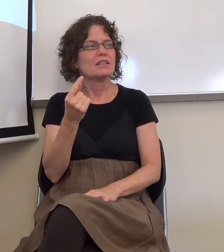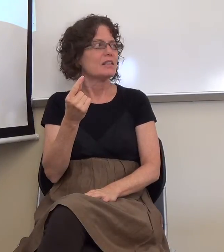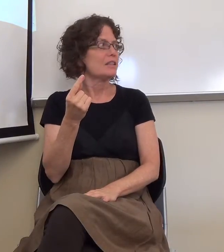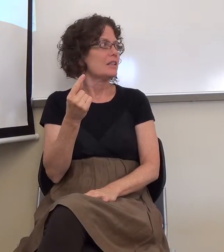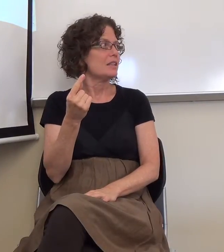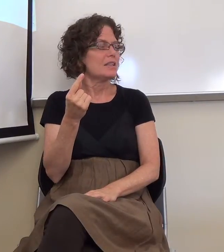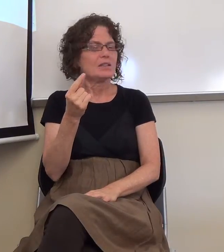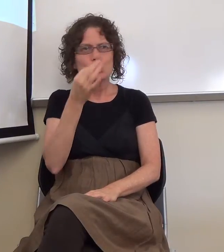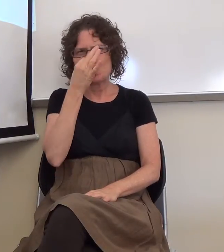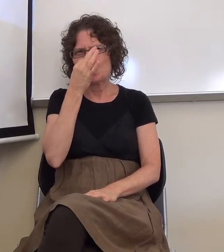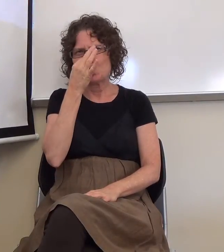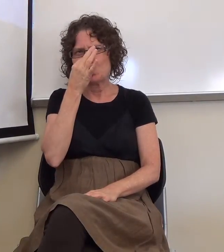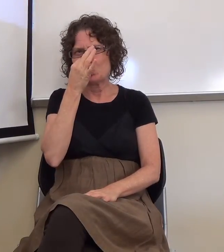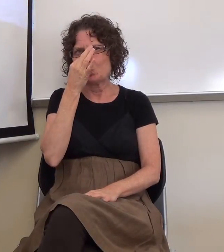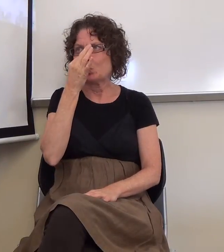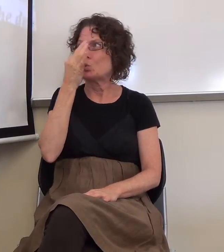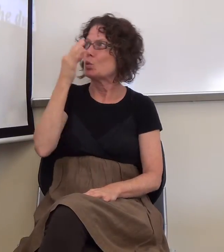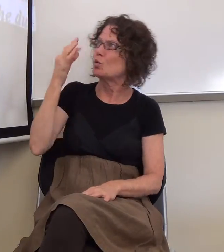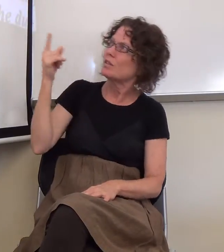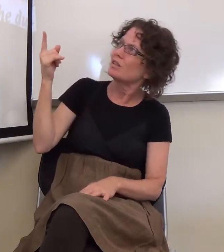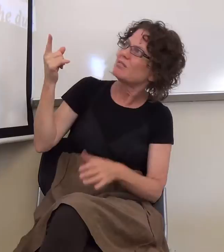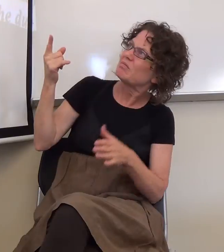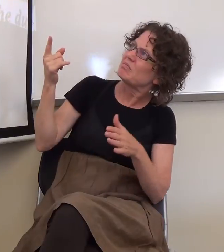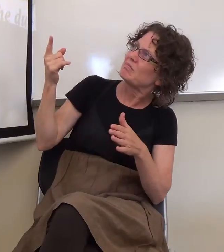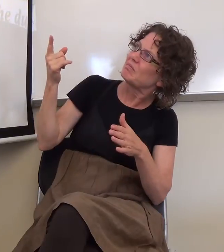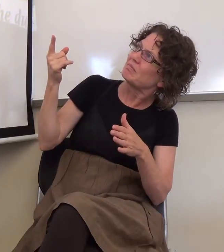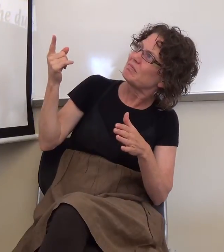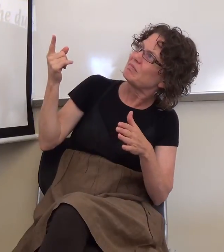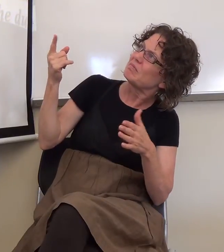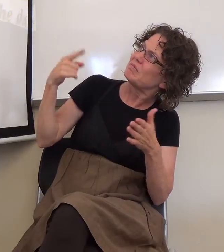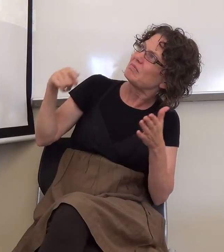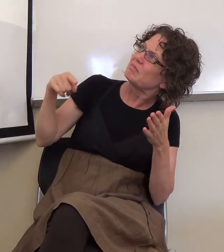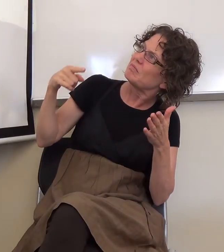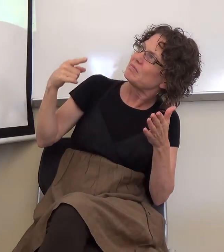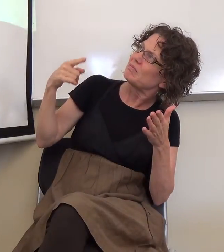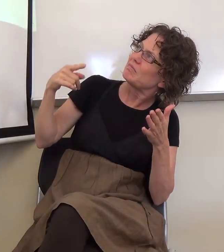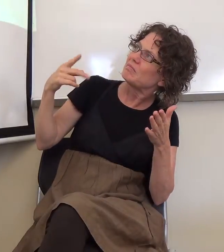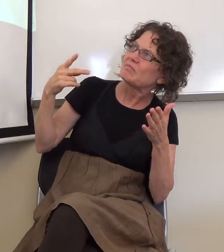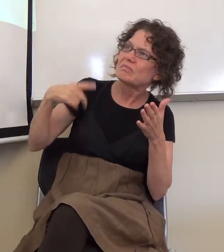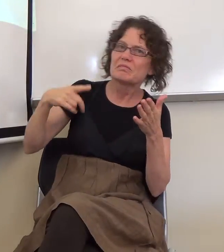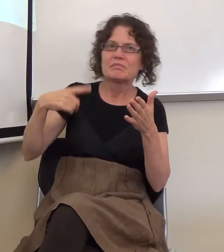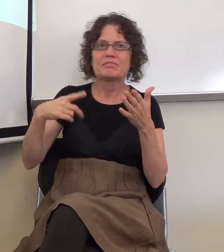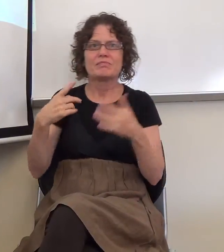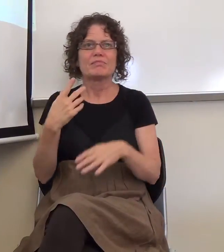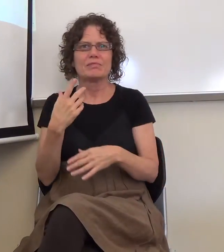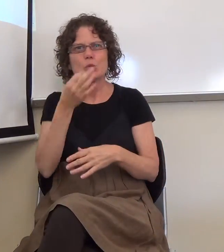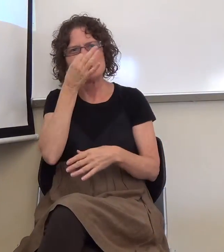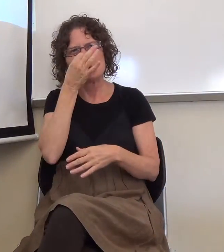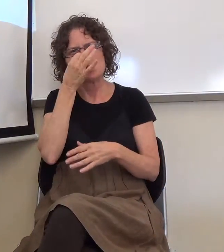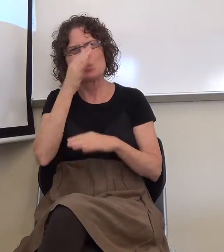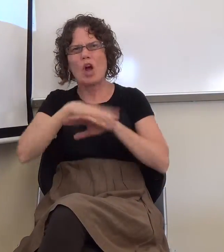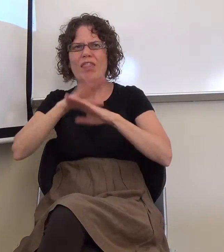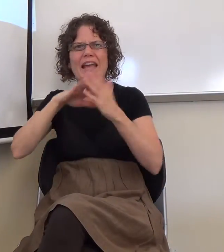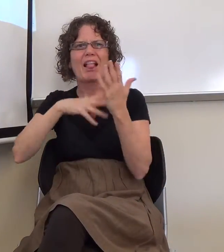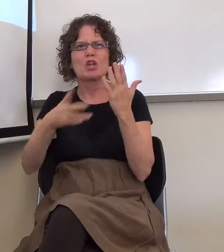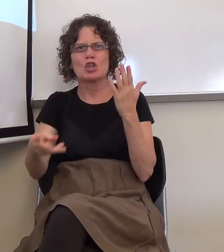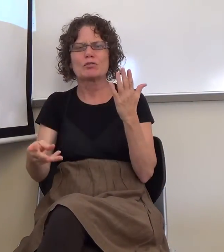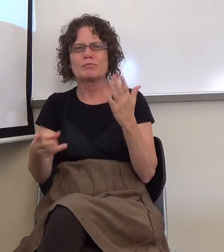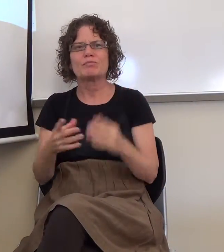right here, okay? Paraphrasing, right? So we want to start thinking about it. So